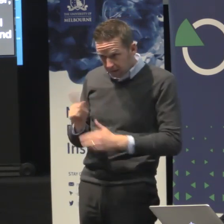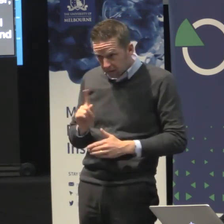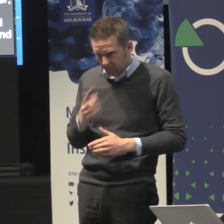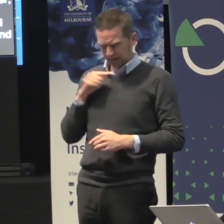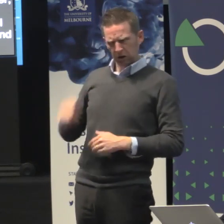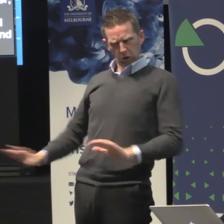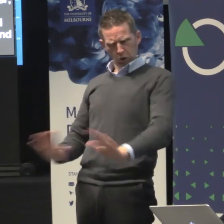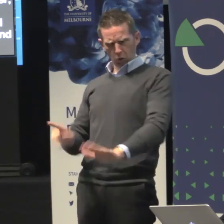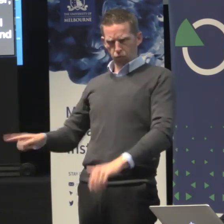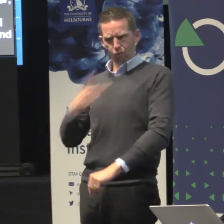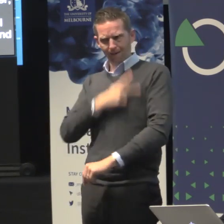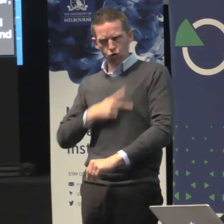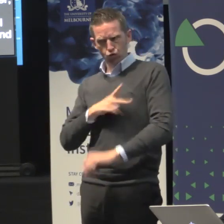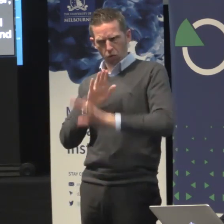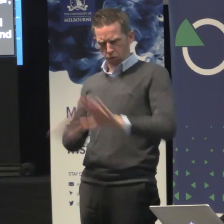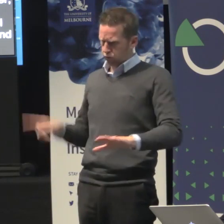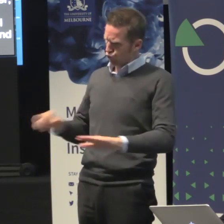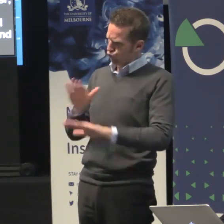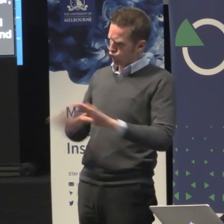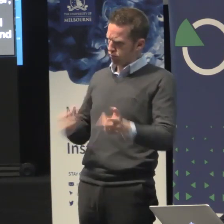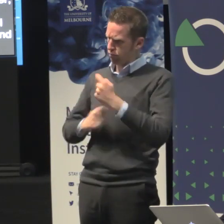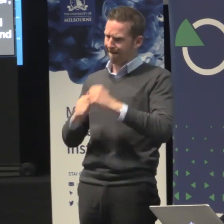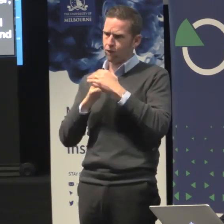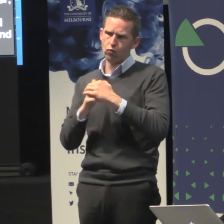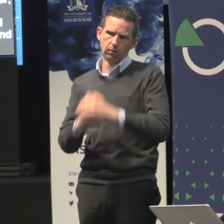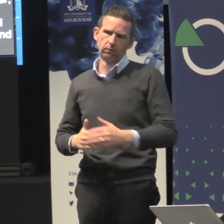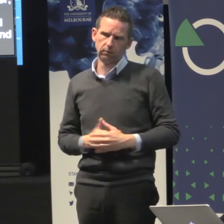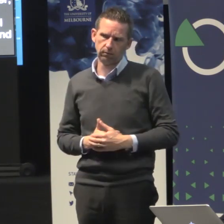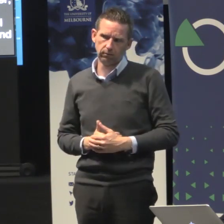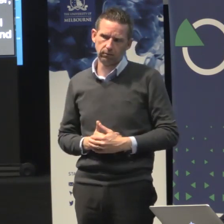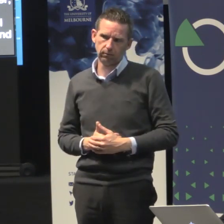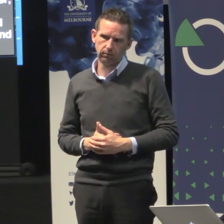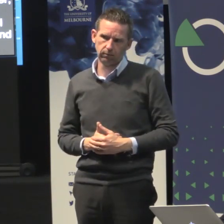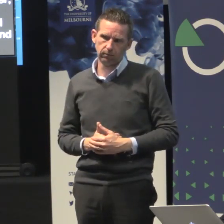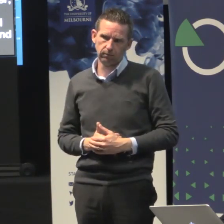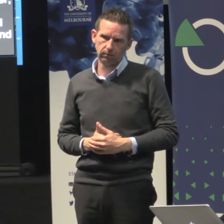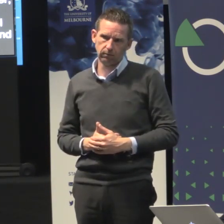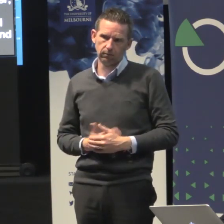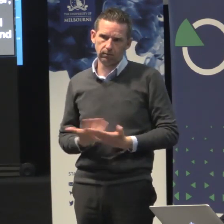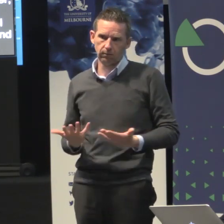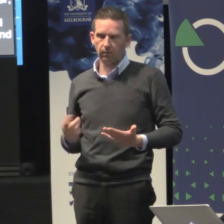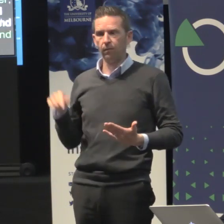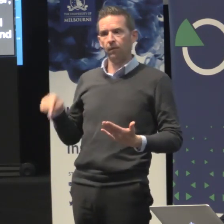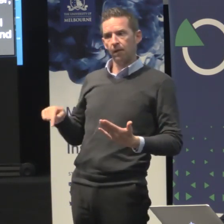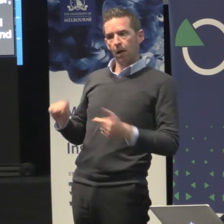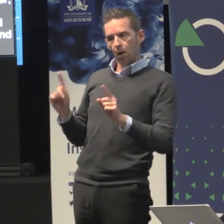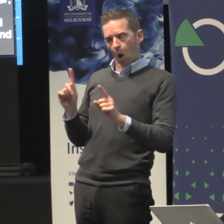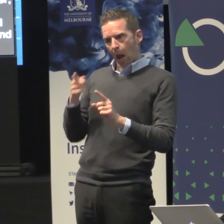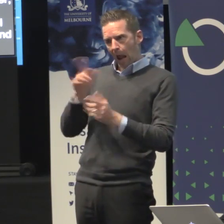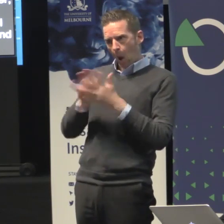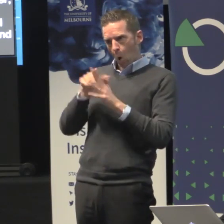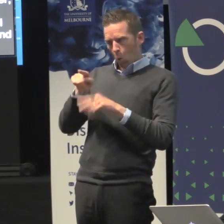professionals. They're not meant to be your friends. To judge it as inappropriate